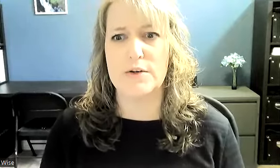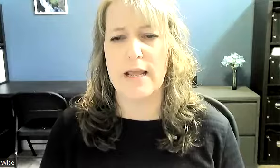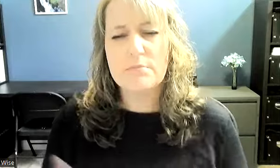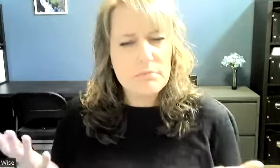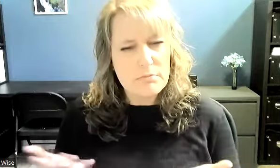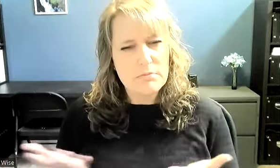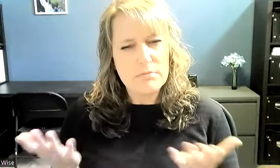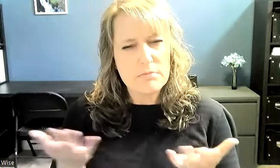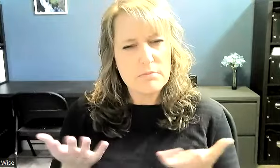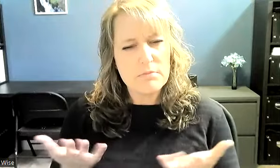name?